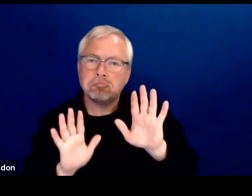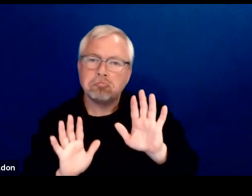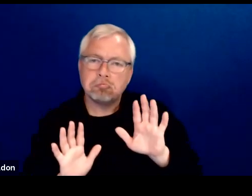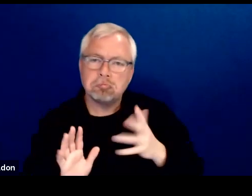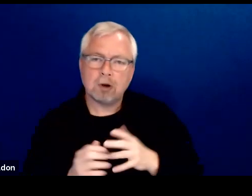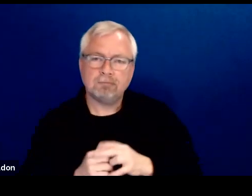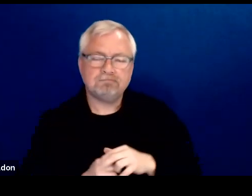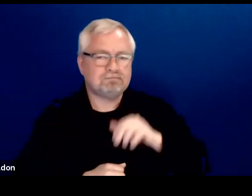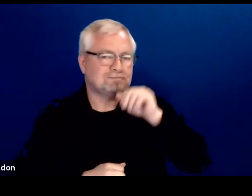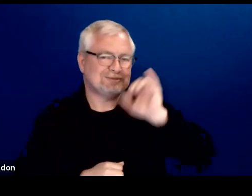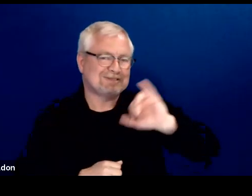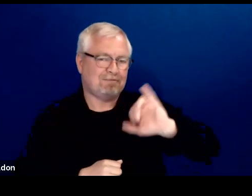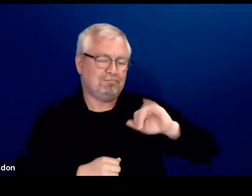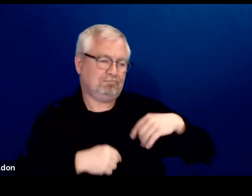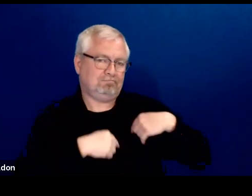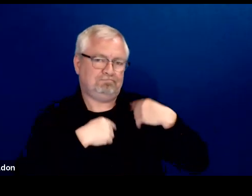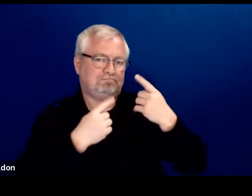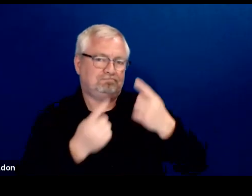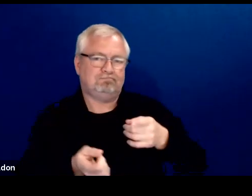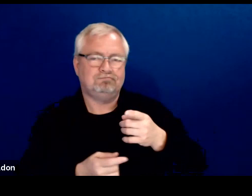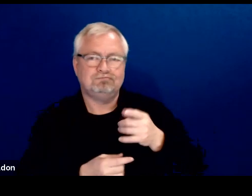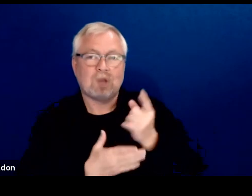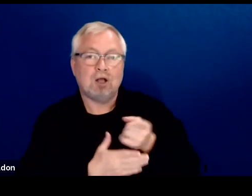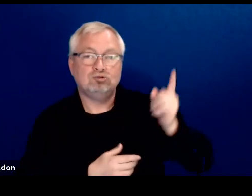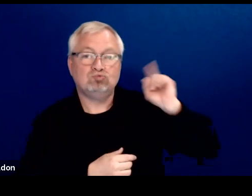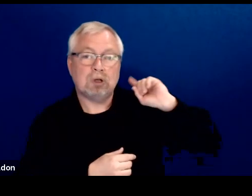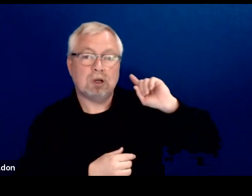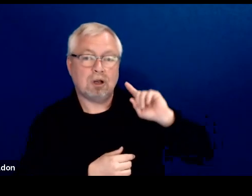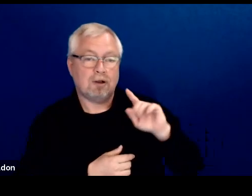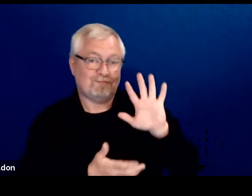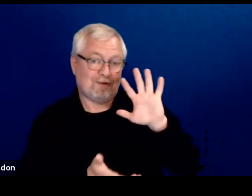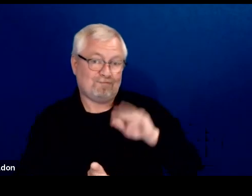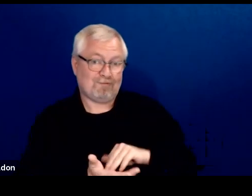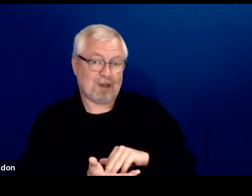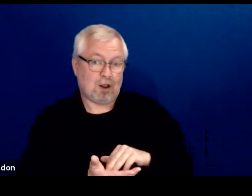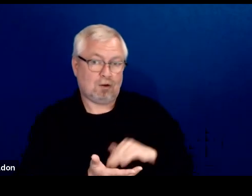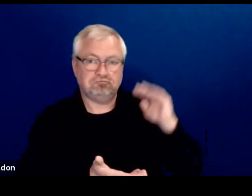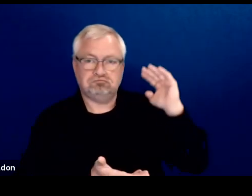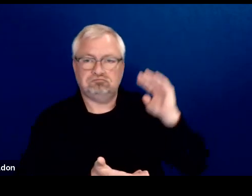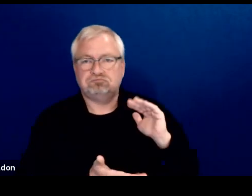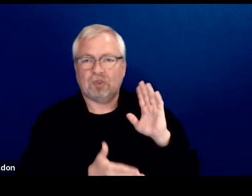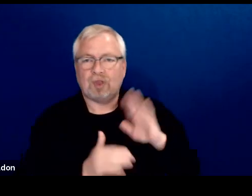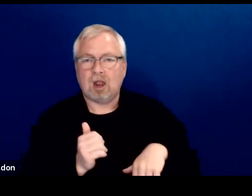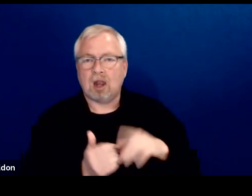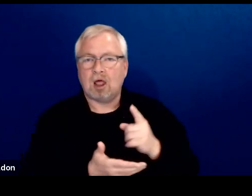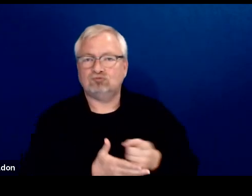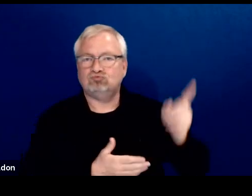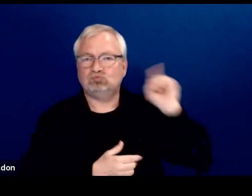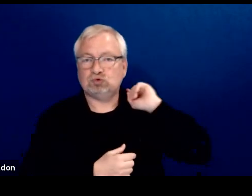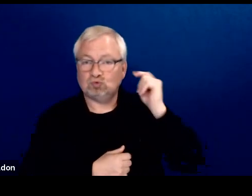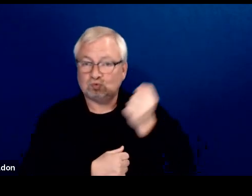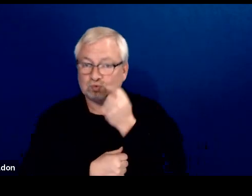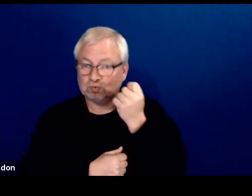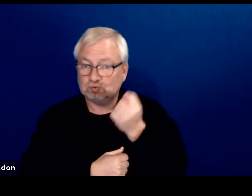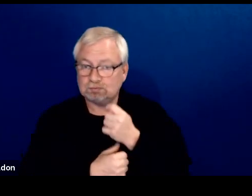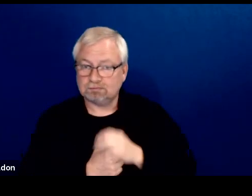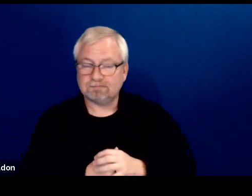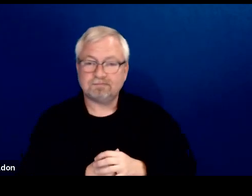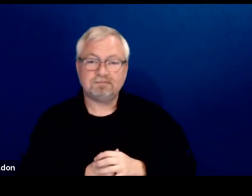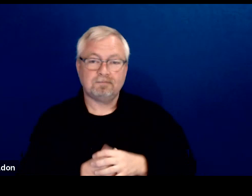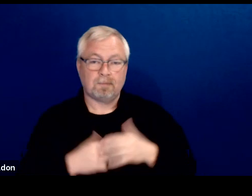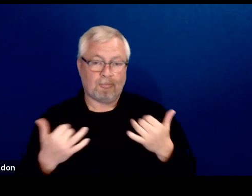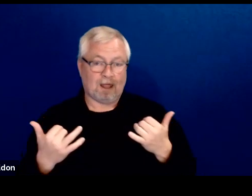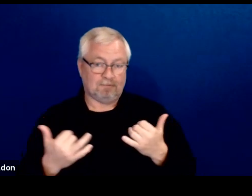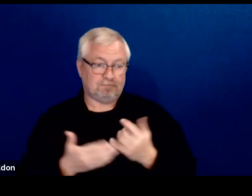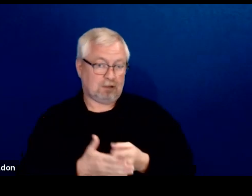about 5,000 applications down compared to last Tuesday, for example. So since last Friday, essentially, that trend line has been beginning to